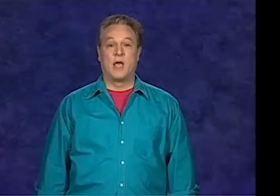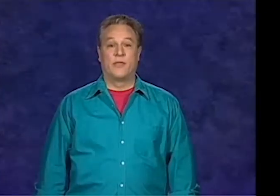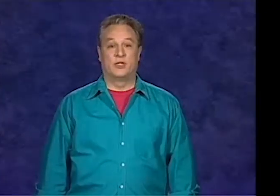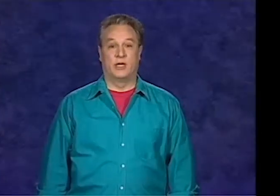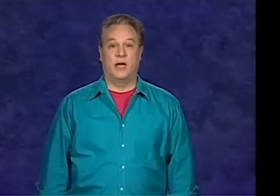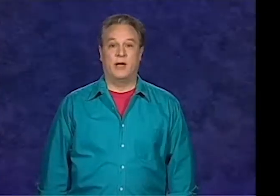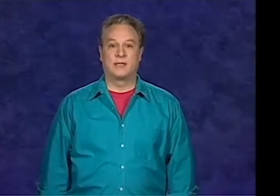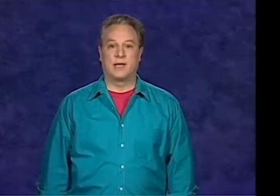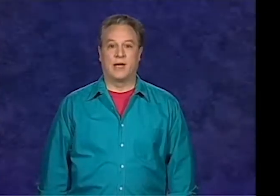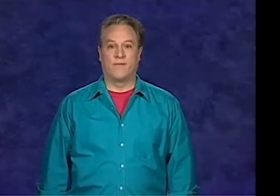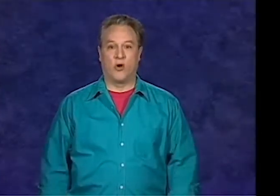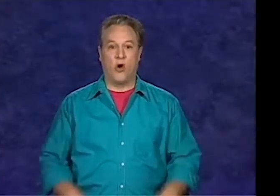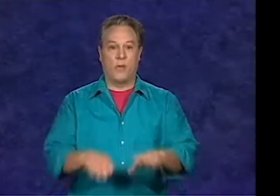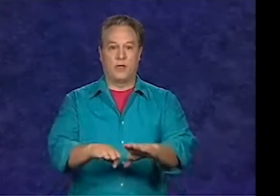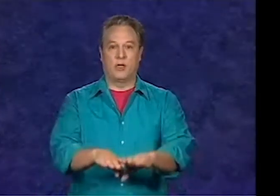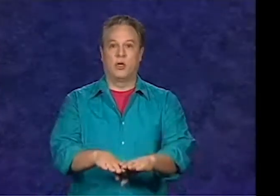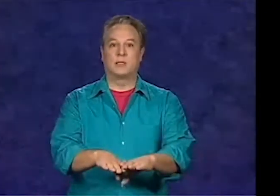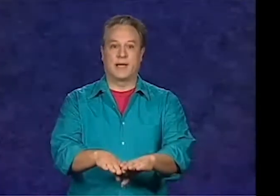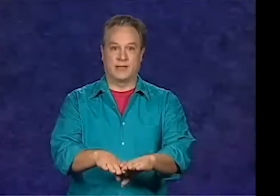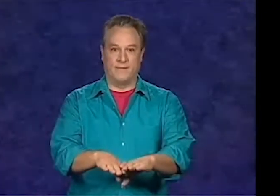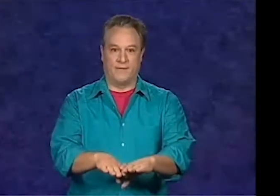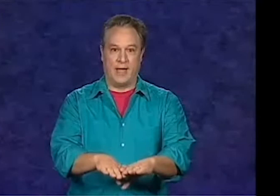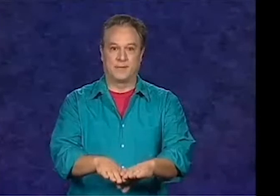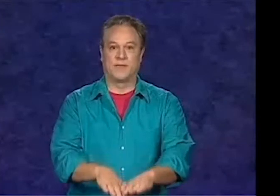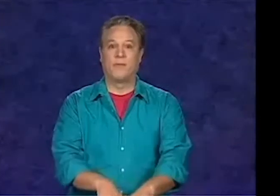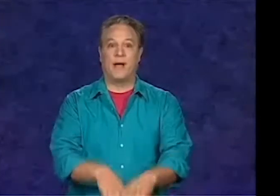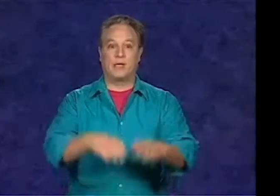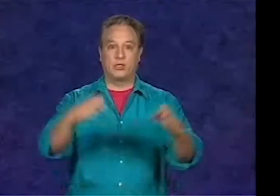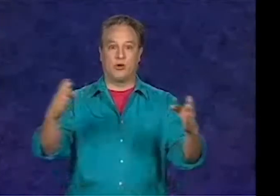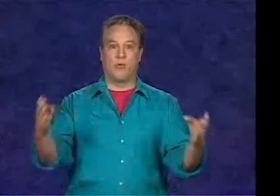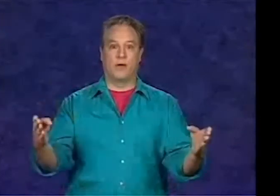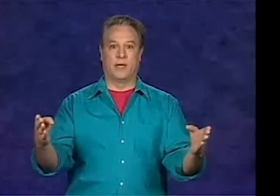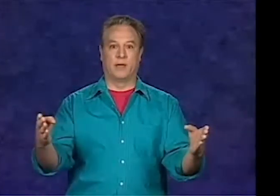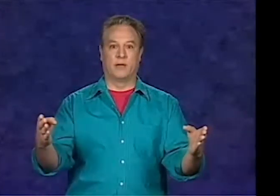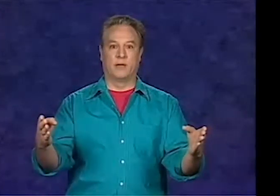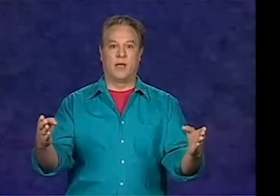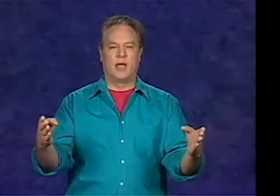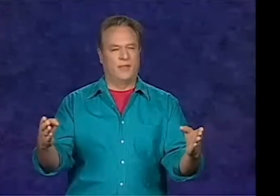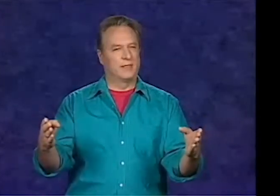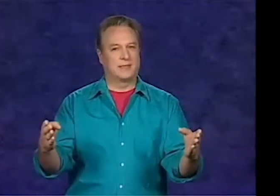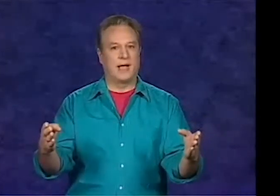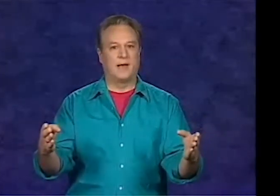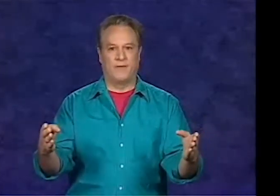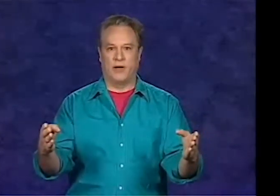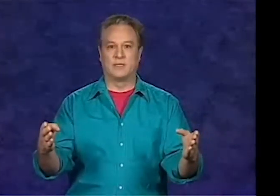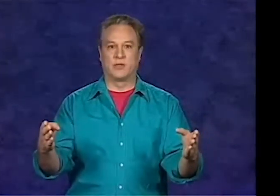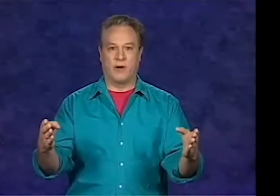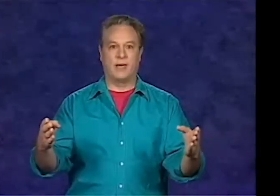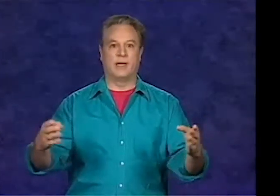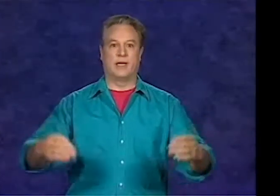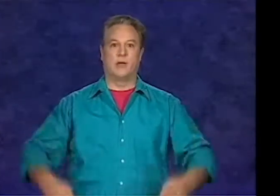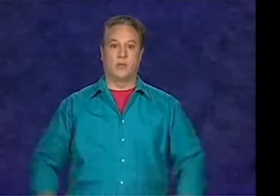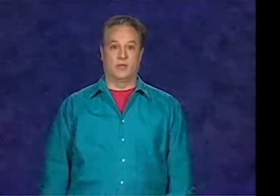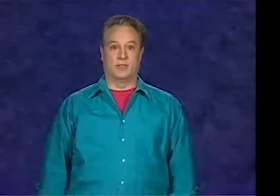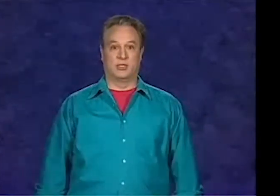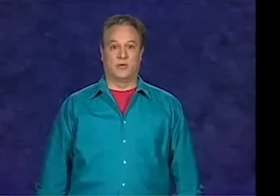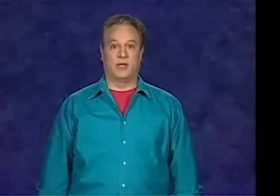The generic sign for open looks like the flaps of a box you're opening. This sign varies greatly with the